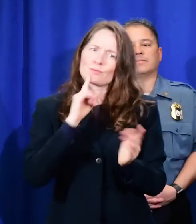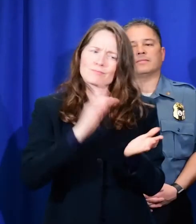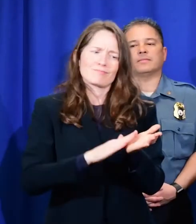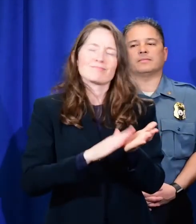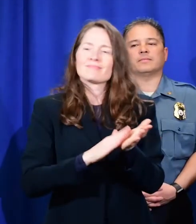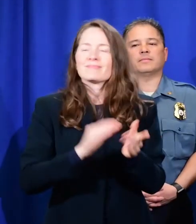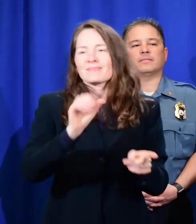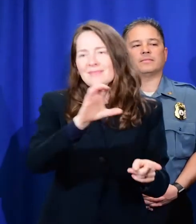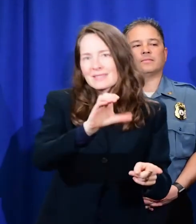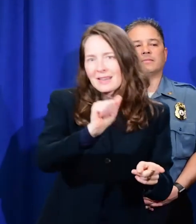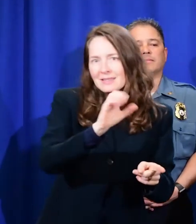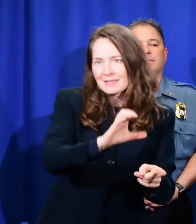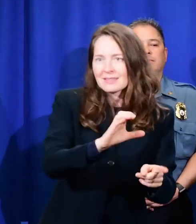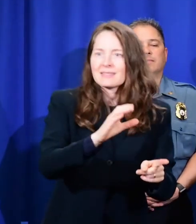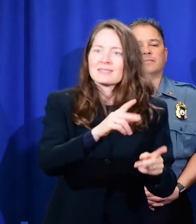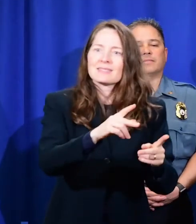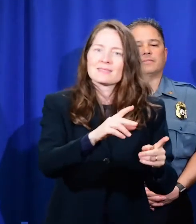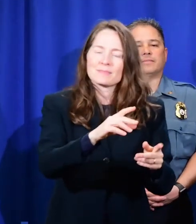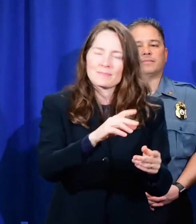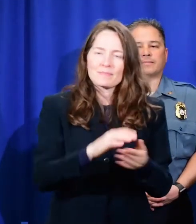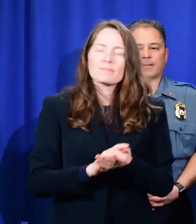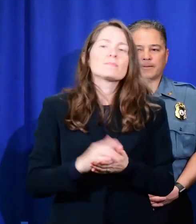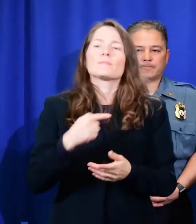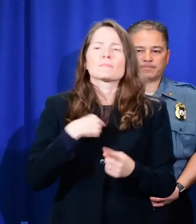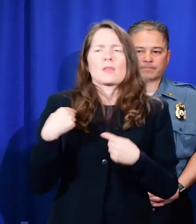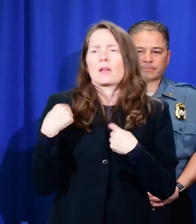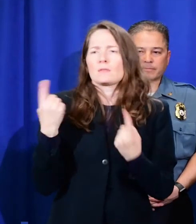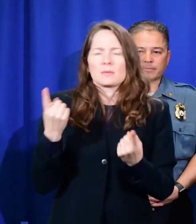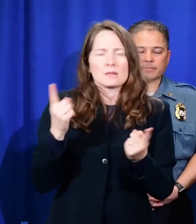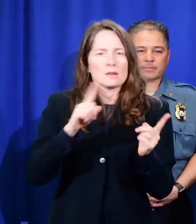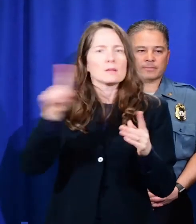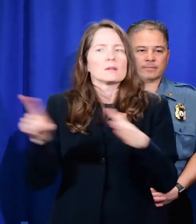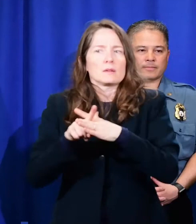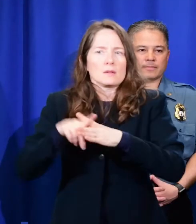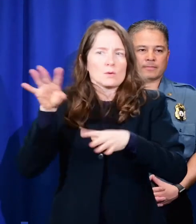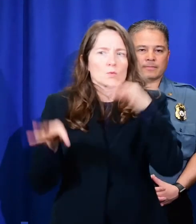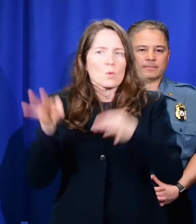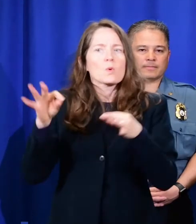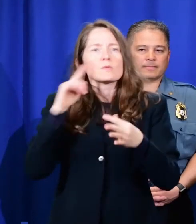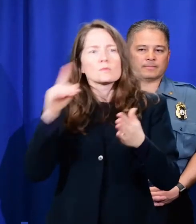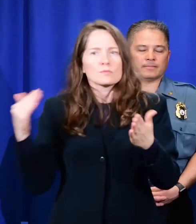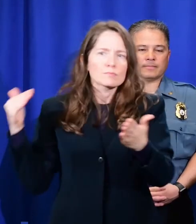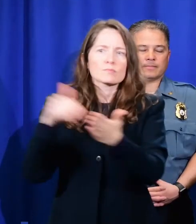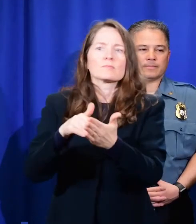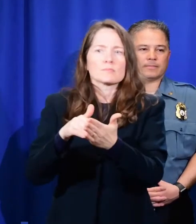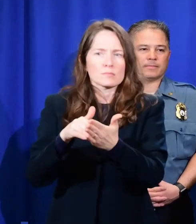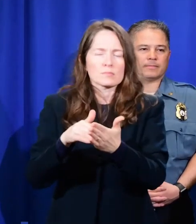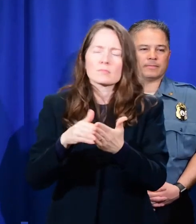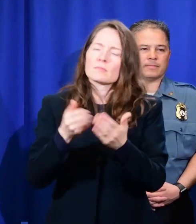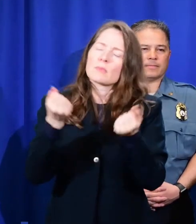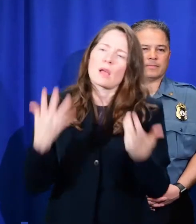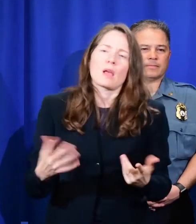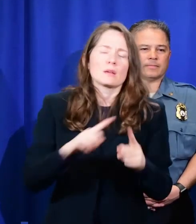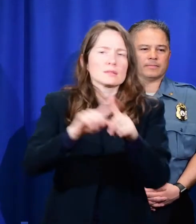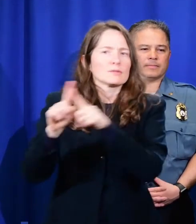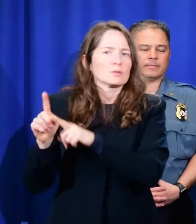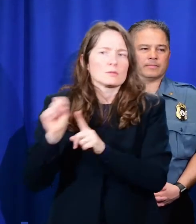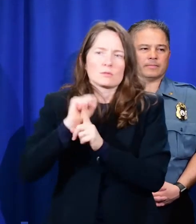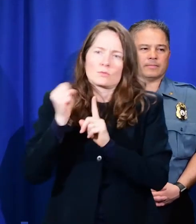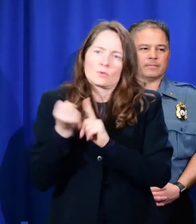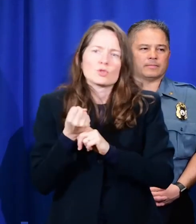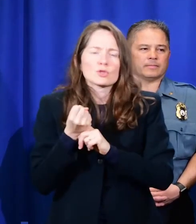I've been prosecuting these cases for over 30 years. Along with my team, we've handled countless cases involving victims of child